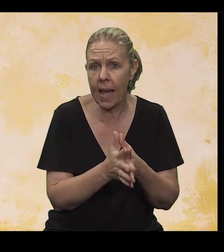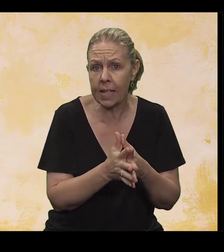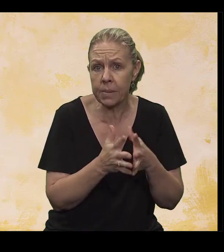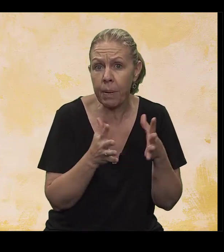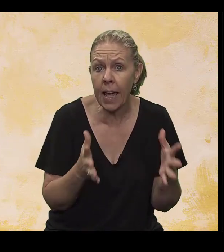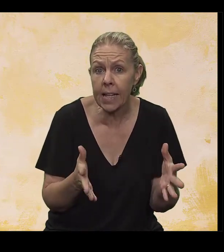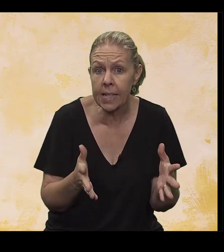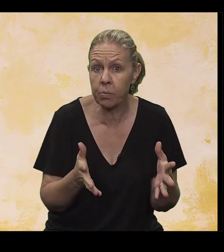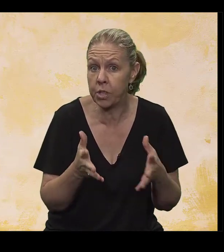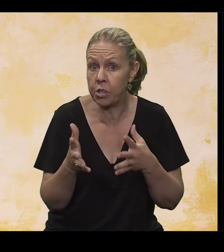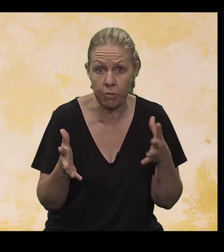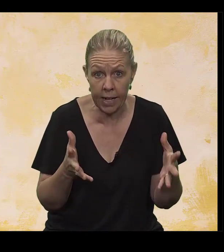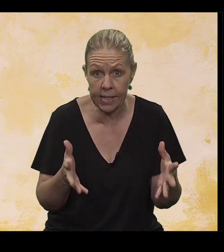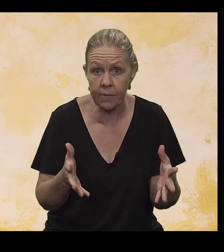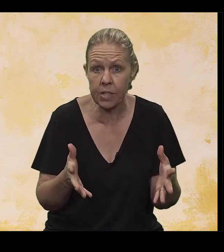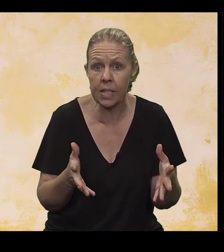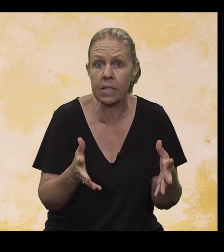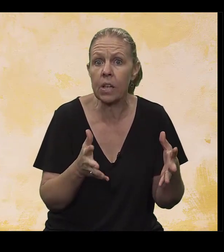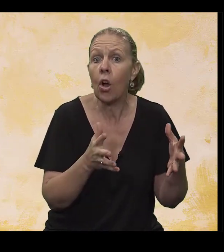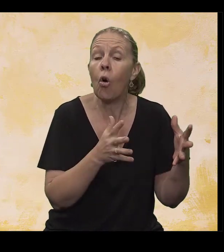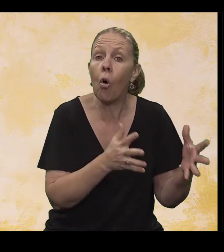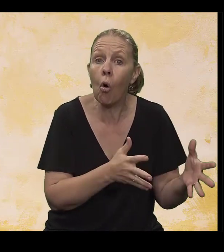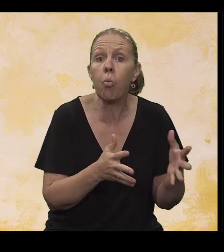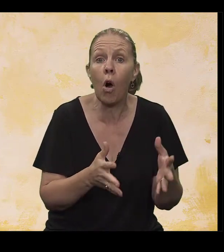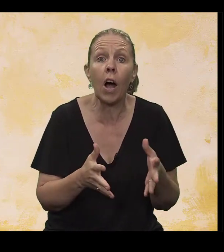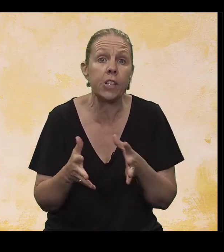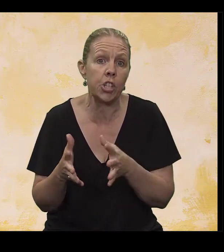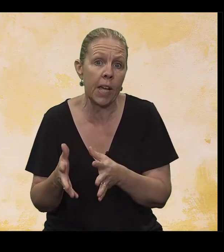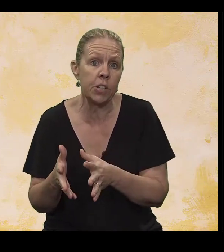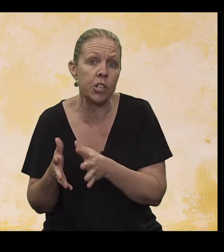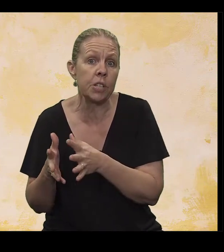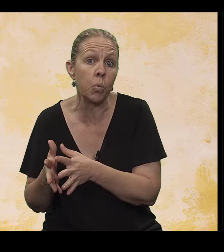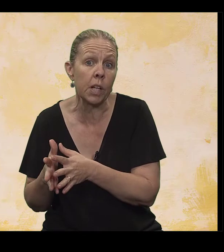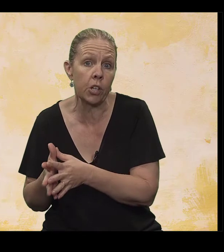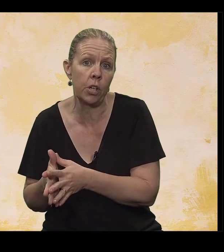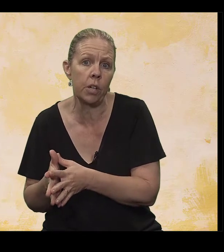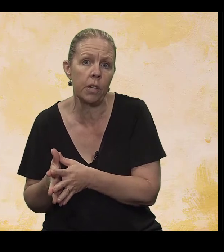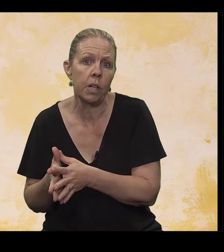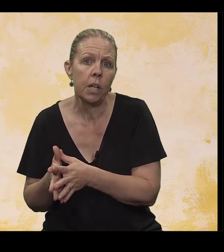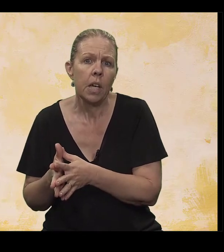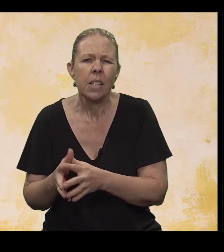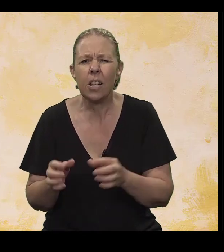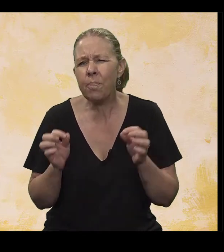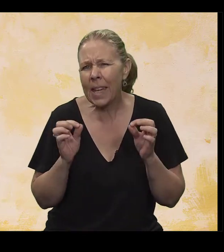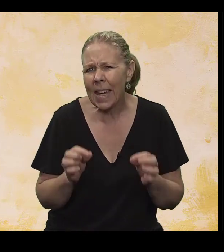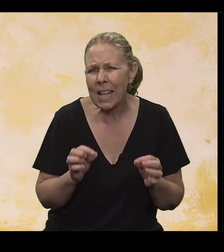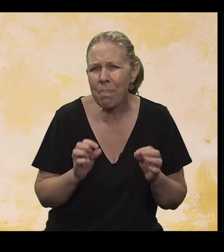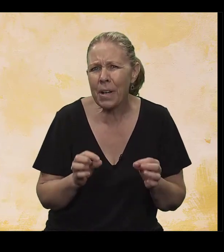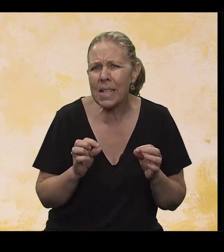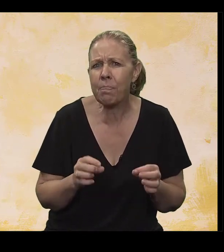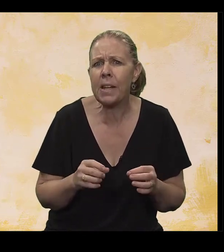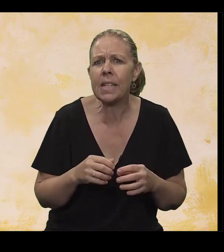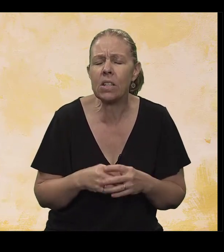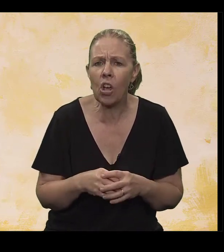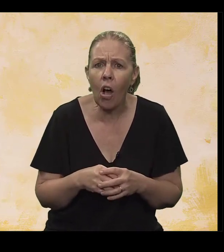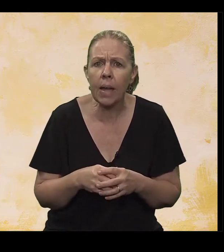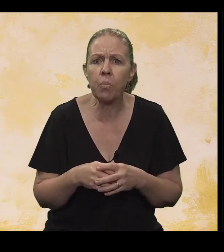takes place, which is your activities, or why changes will occur. So begin by spending time with